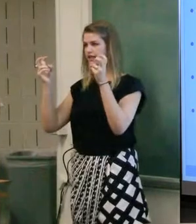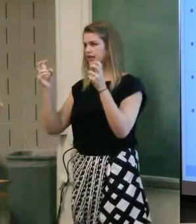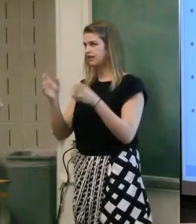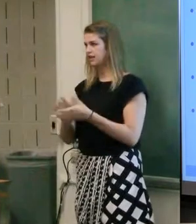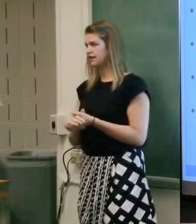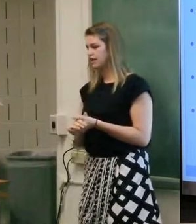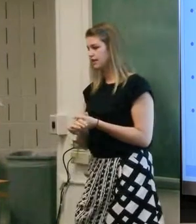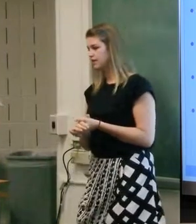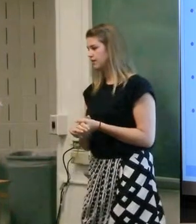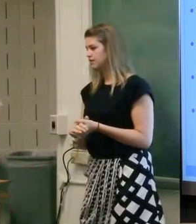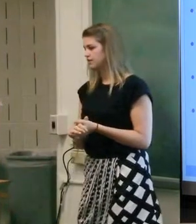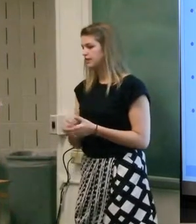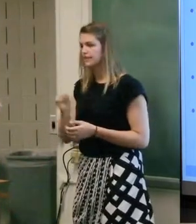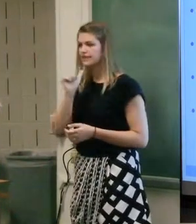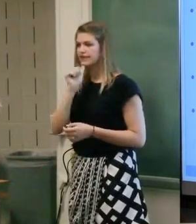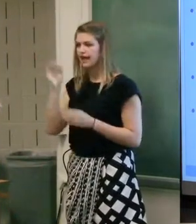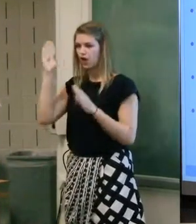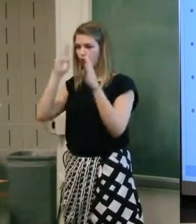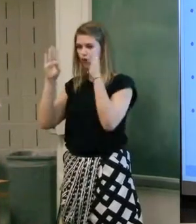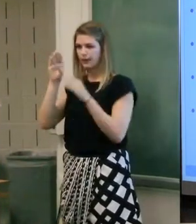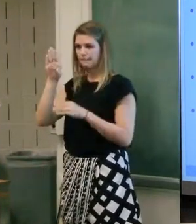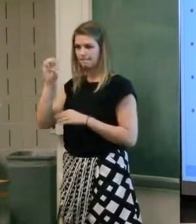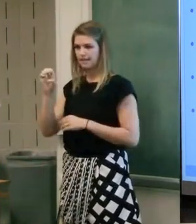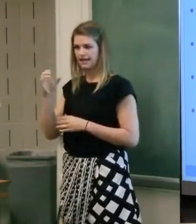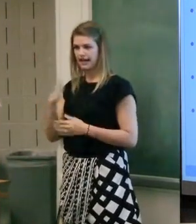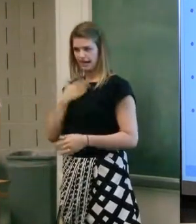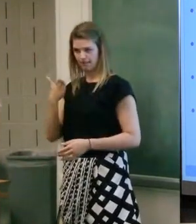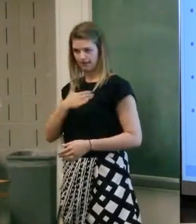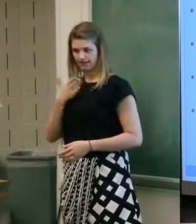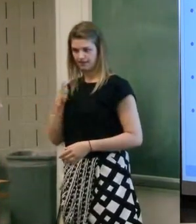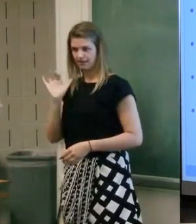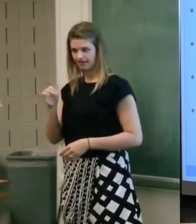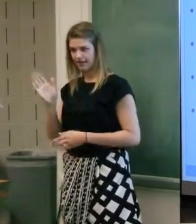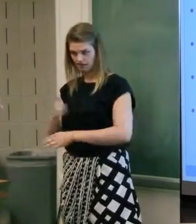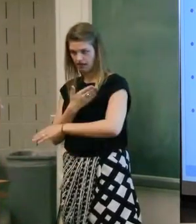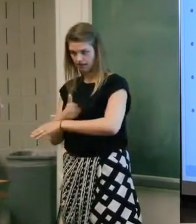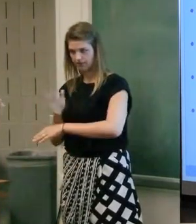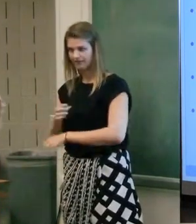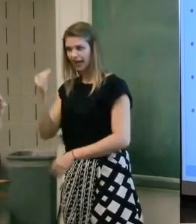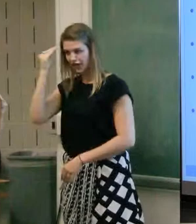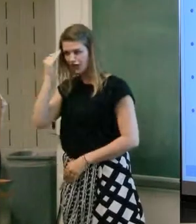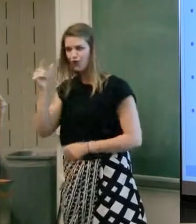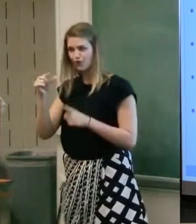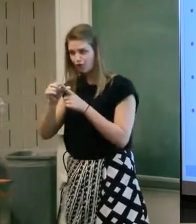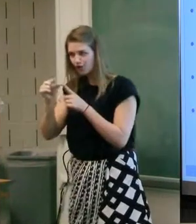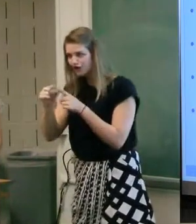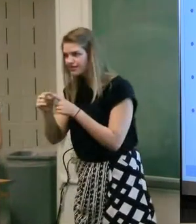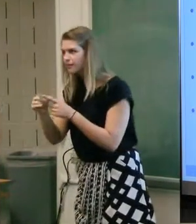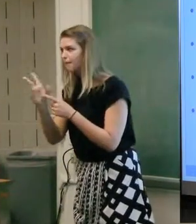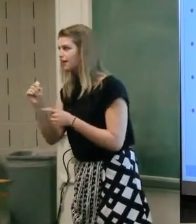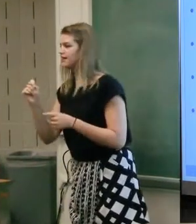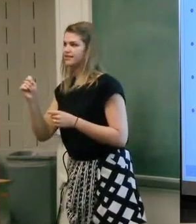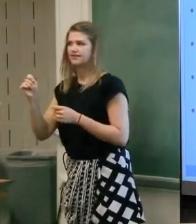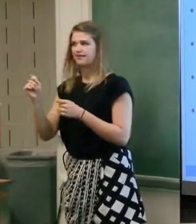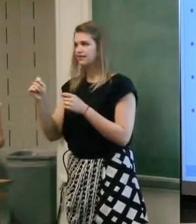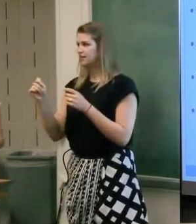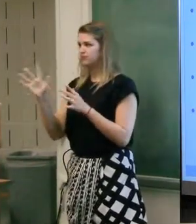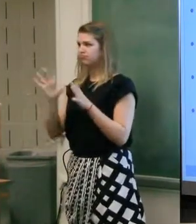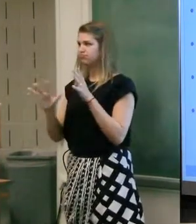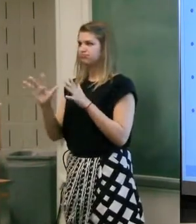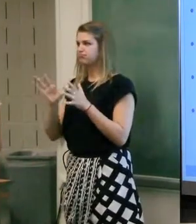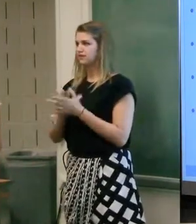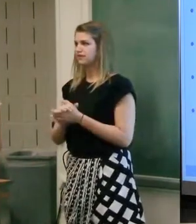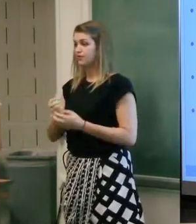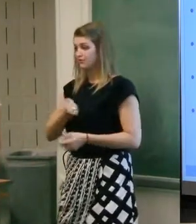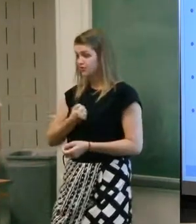interpret the song, Don't Worry, Be Happy." Luckily, I knew the words to the song, but then again, when